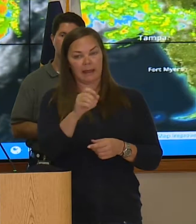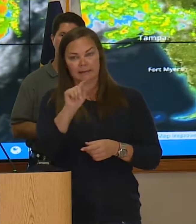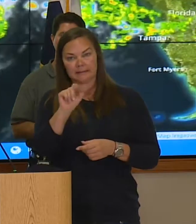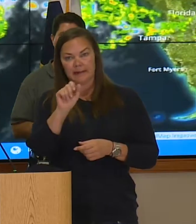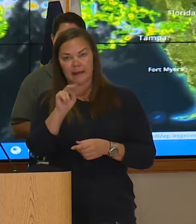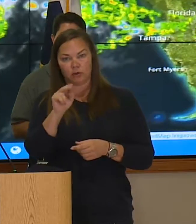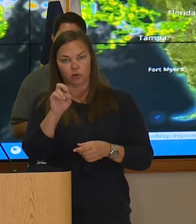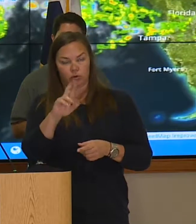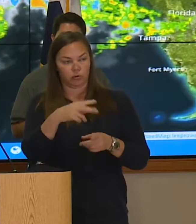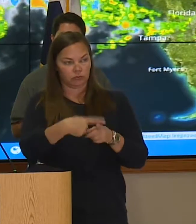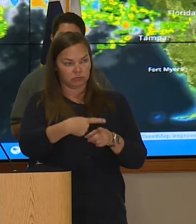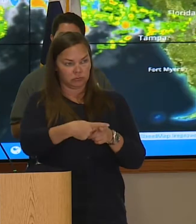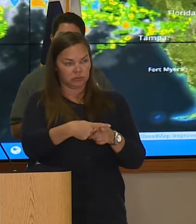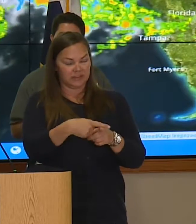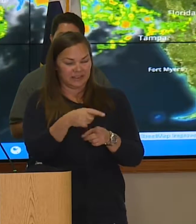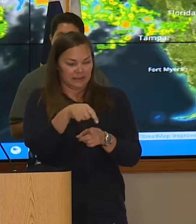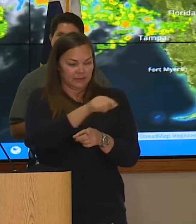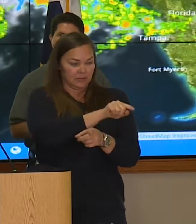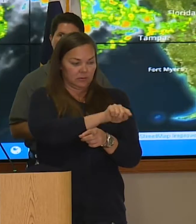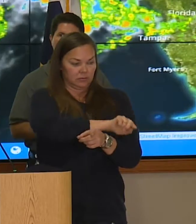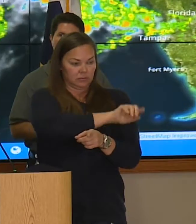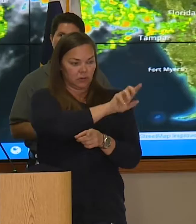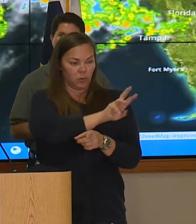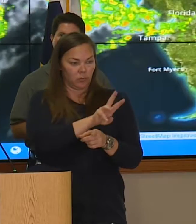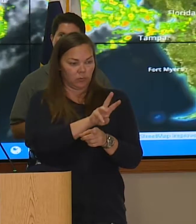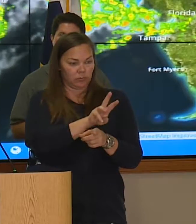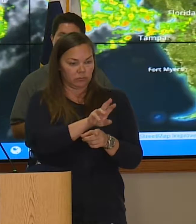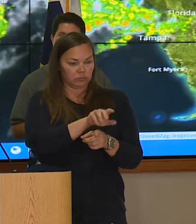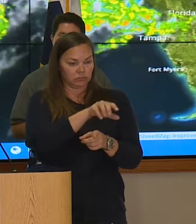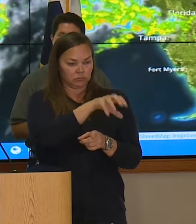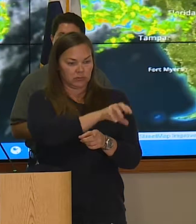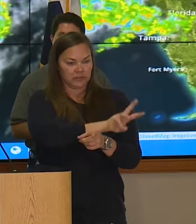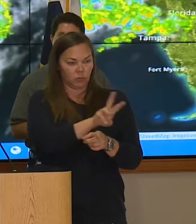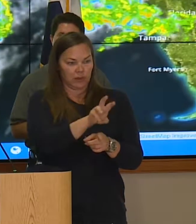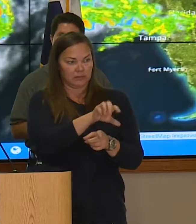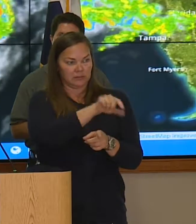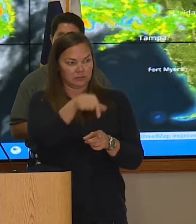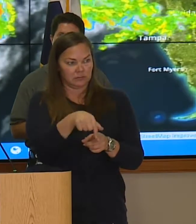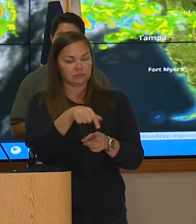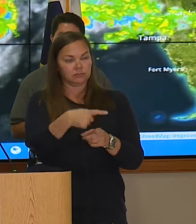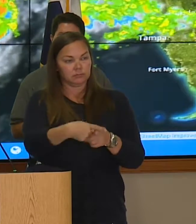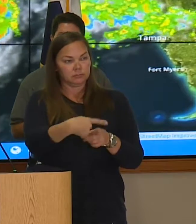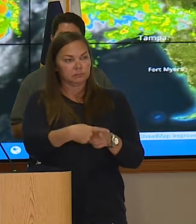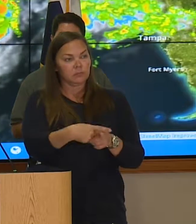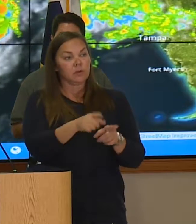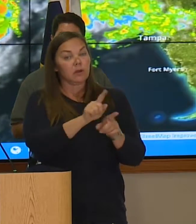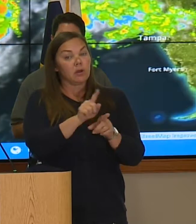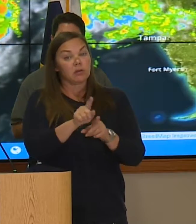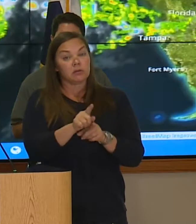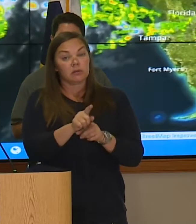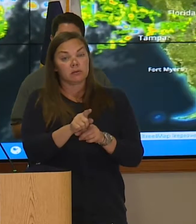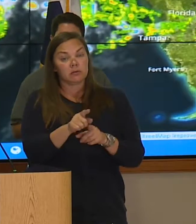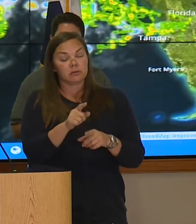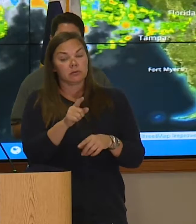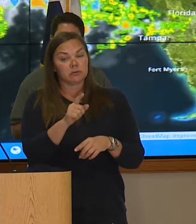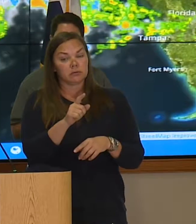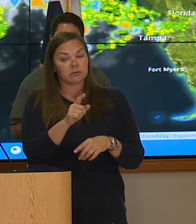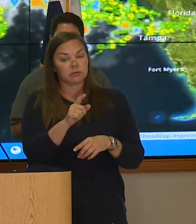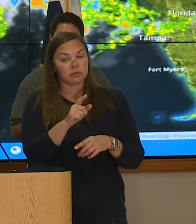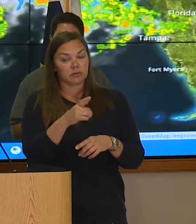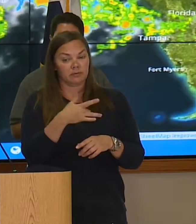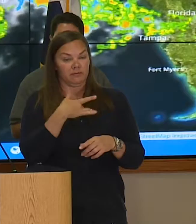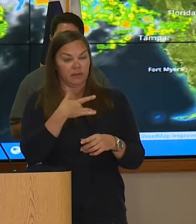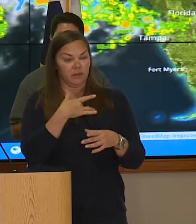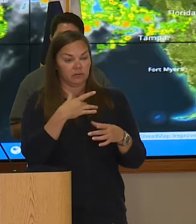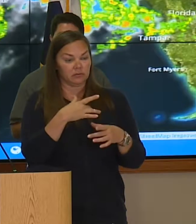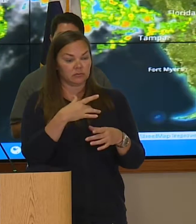just immediately west of where the overflow section is. There was also indications of ponding and flow